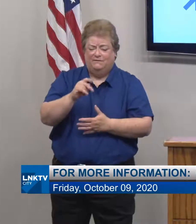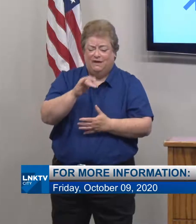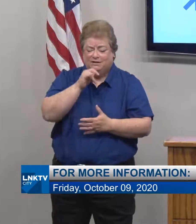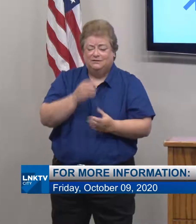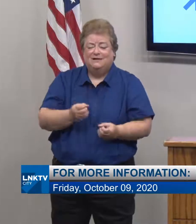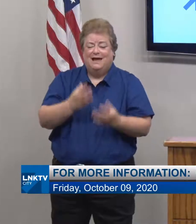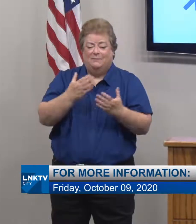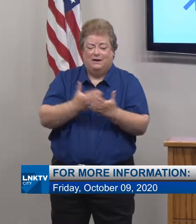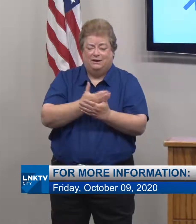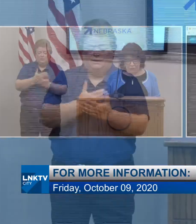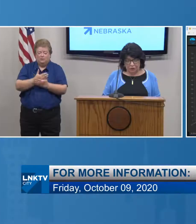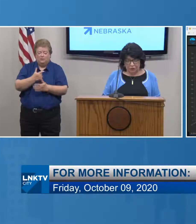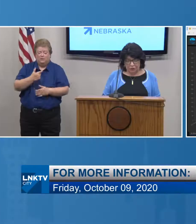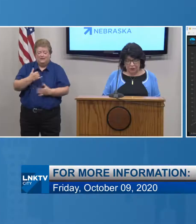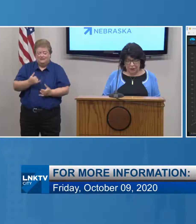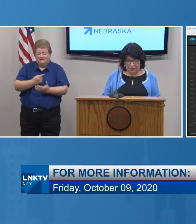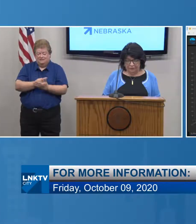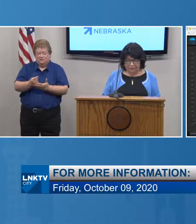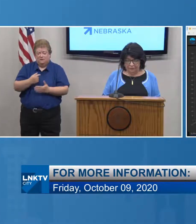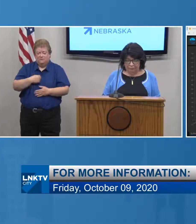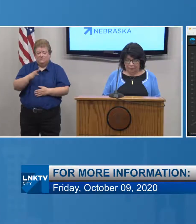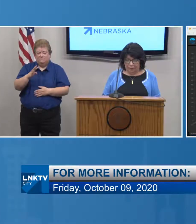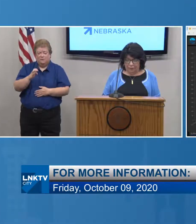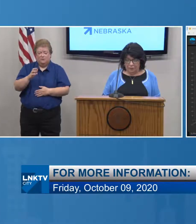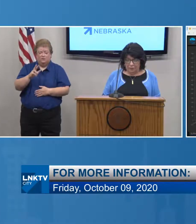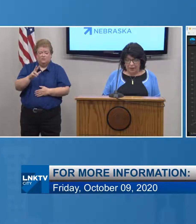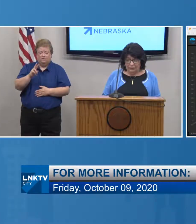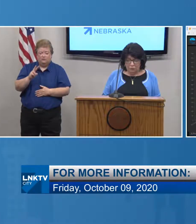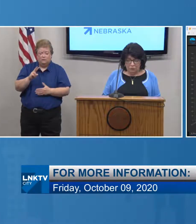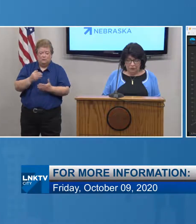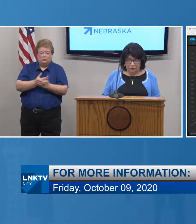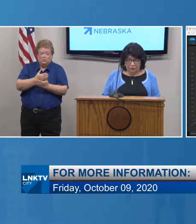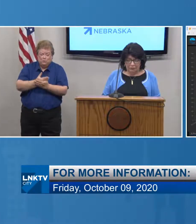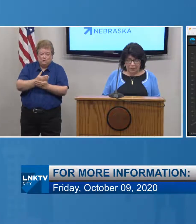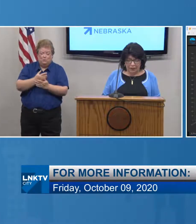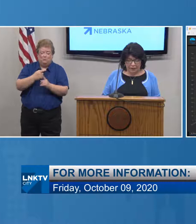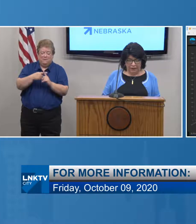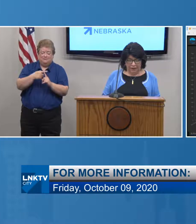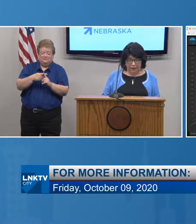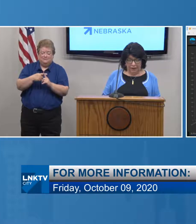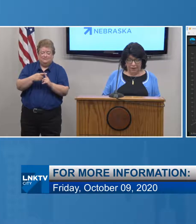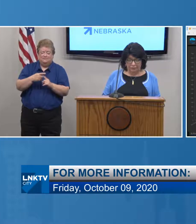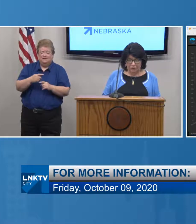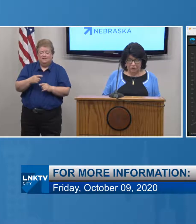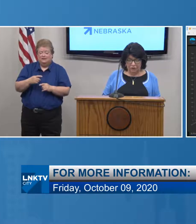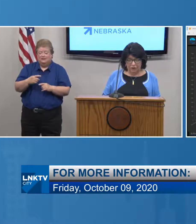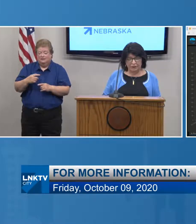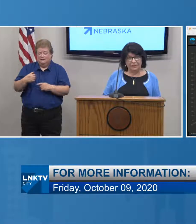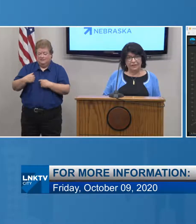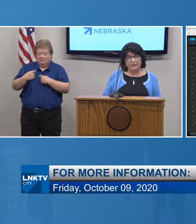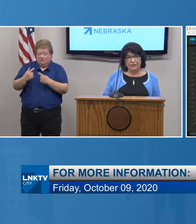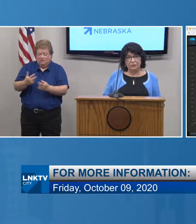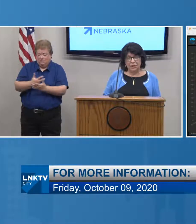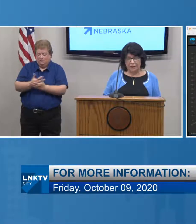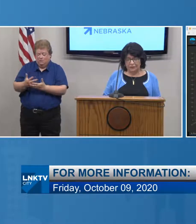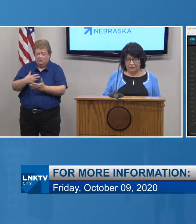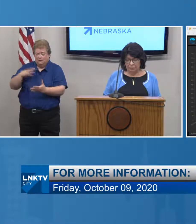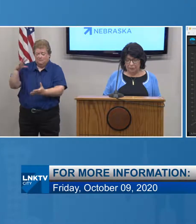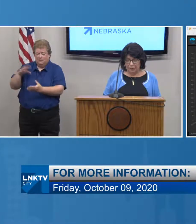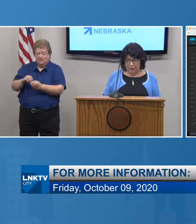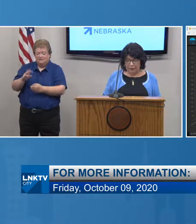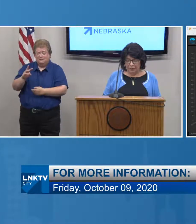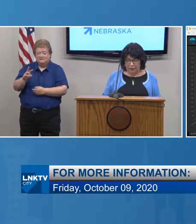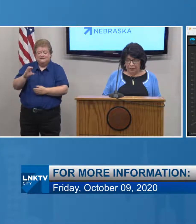far, we have 432 cases. Over the past 4 weeks, we have had an average of 600 cases